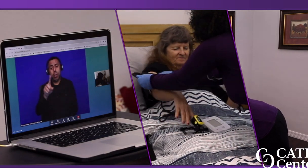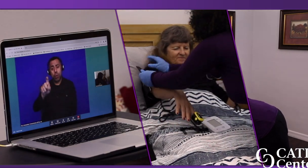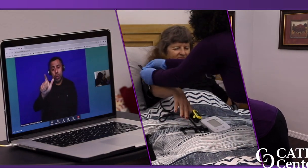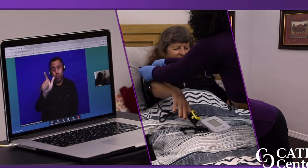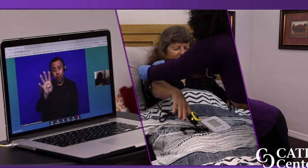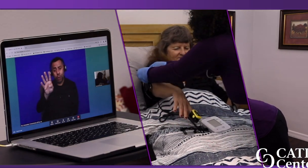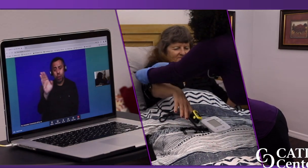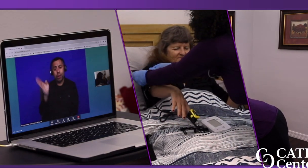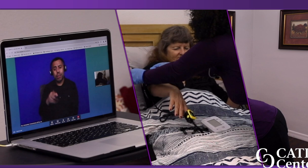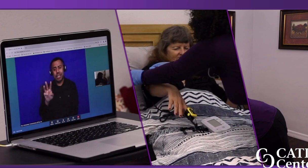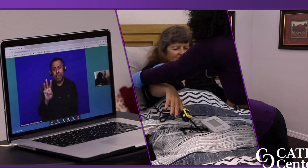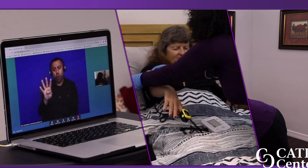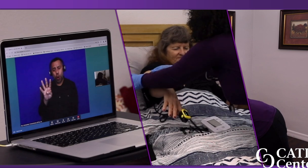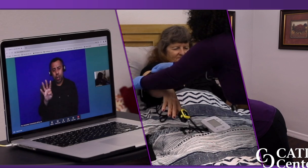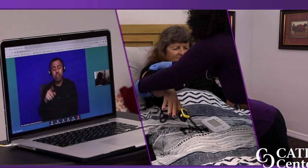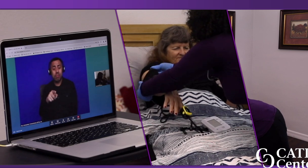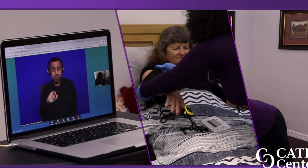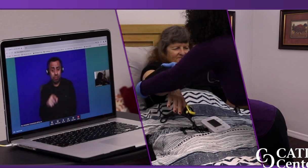122/64.